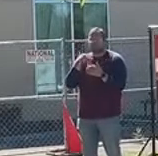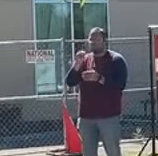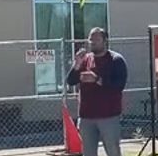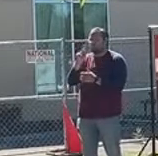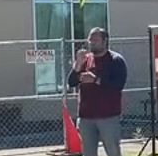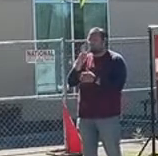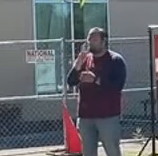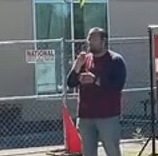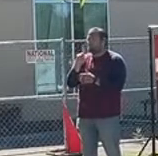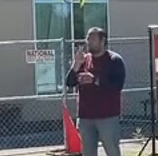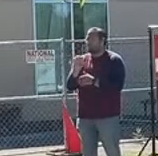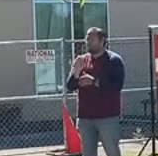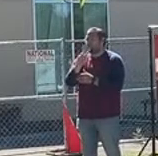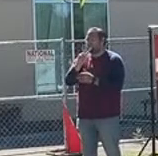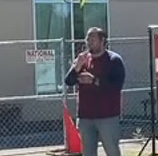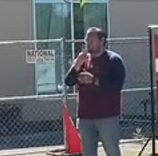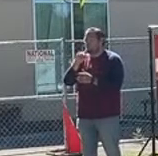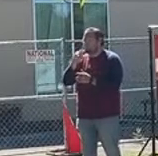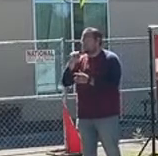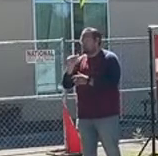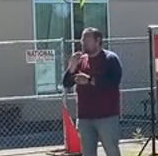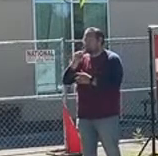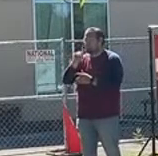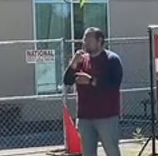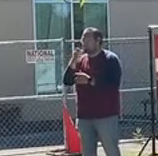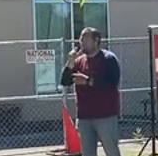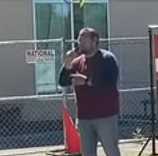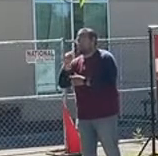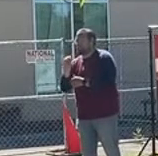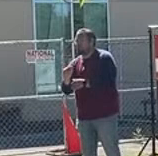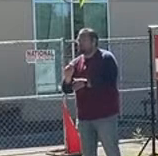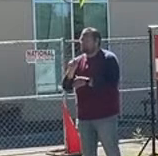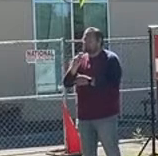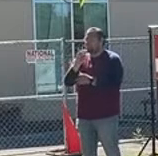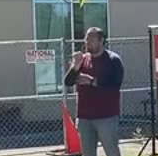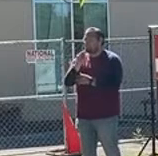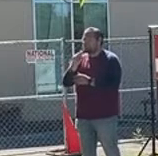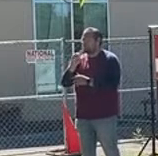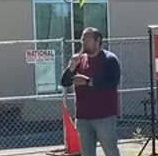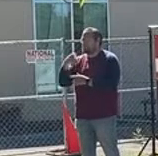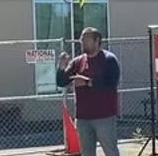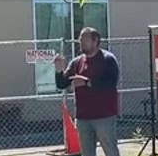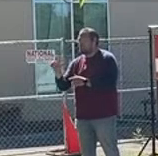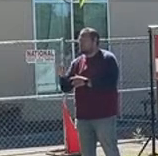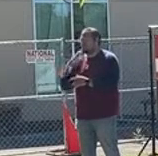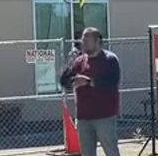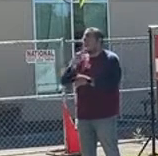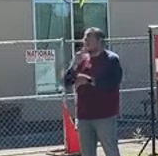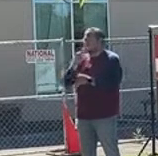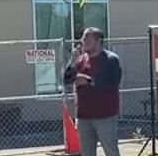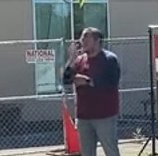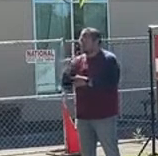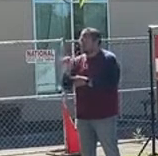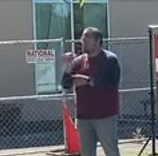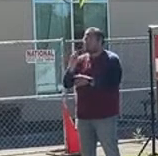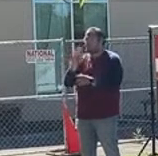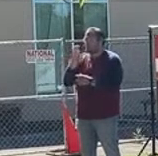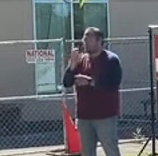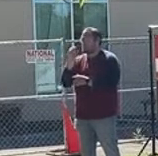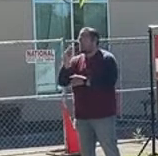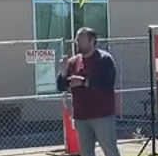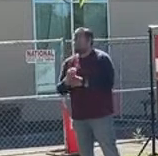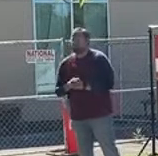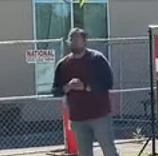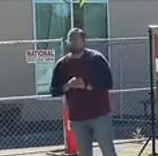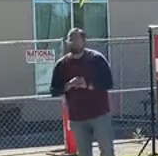Wolf, Virginia Stapleton, Jesse Lippold Pion III, and Nancy McMorris-Audix. Please come on up.